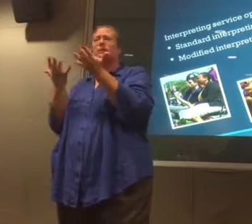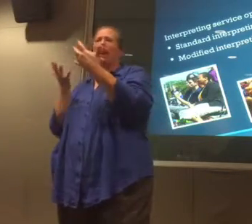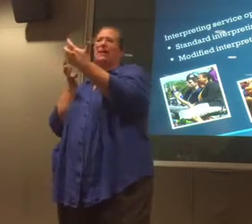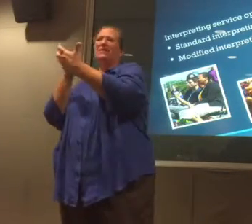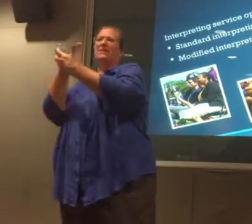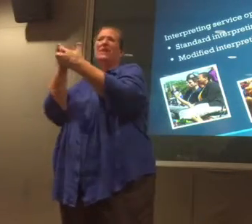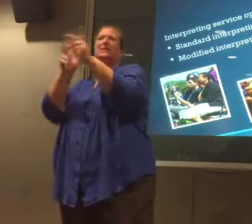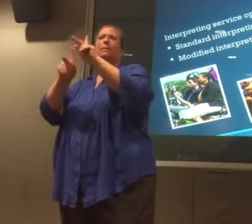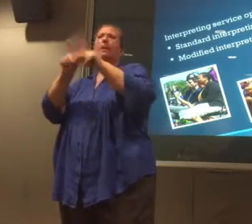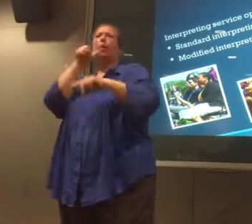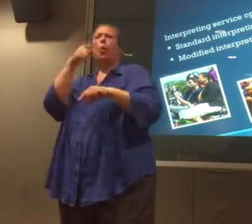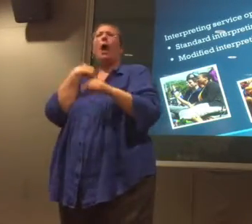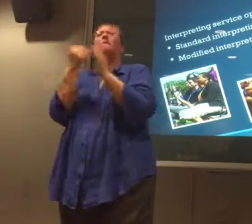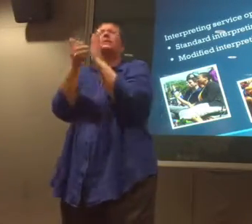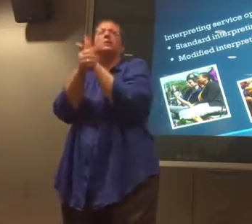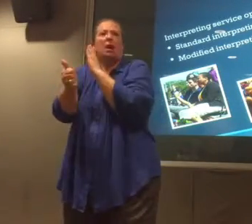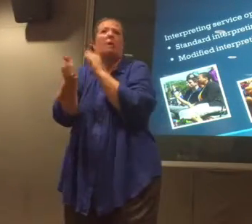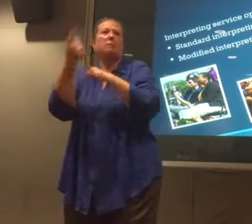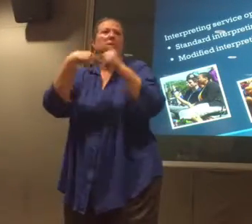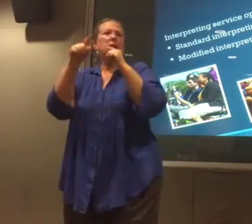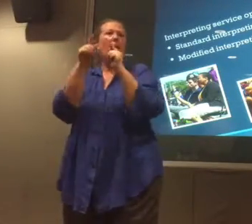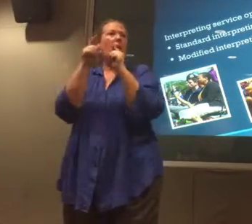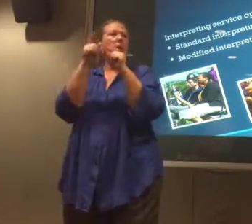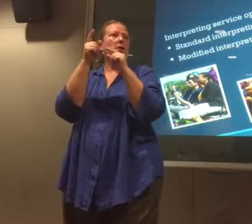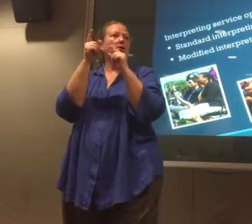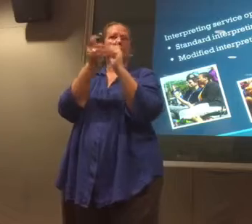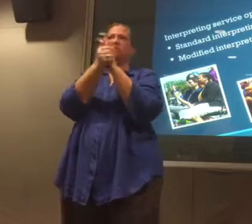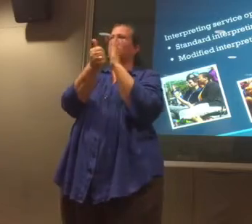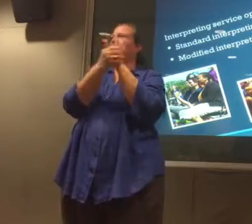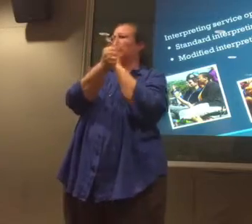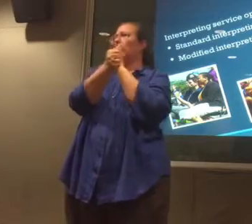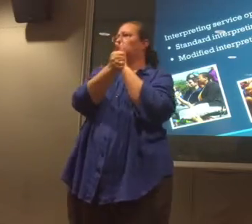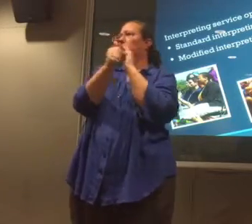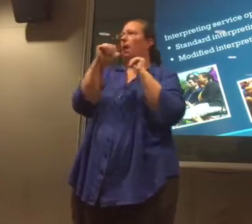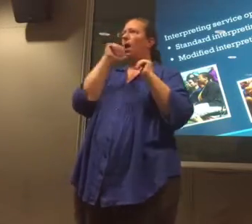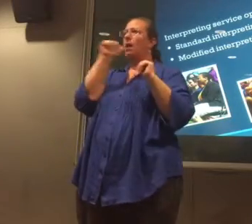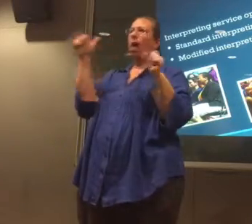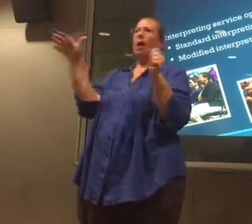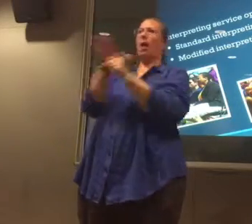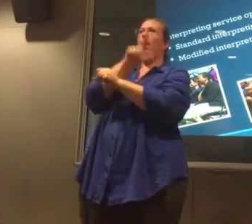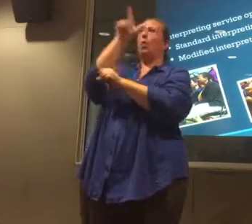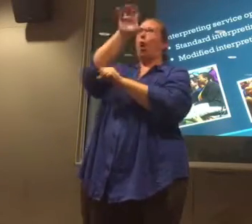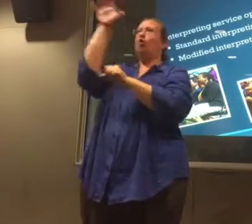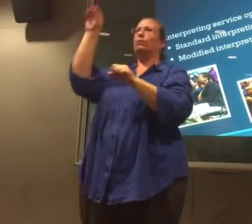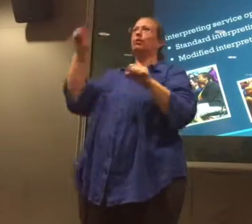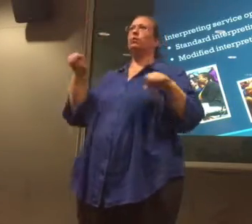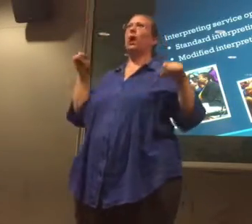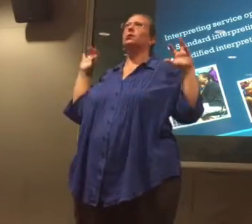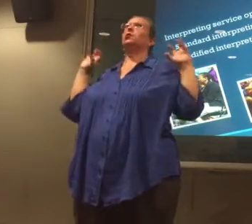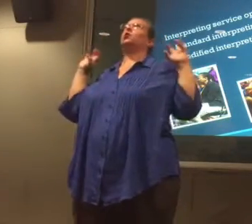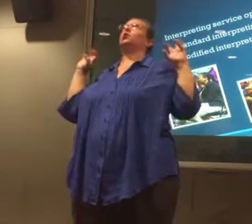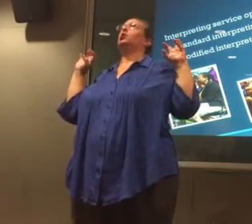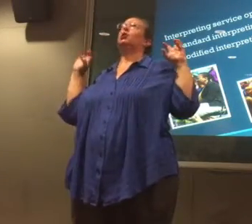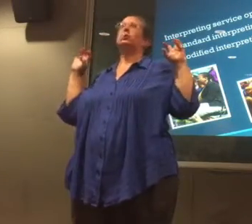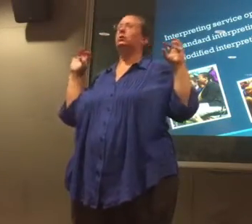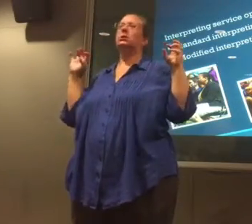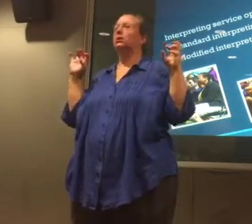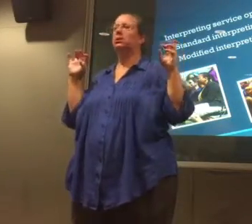that service may actually fit people who have some skills with learning the language, American Sign